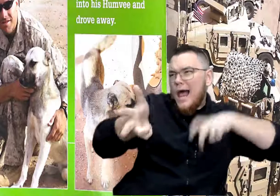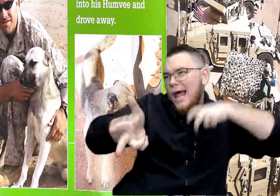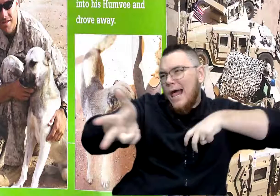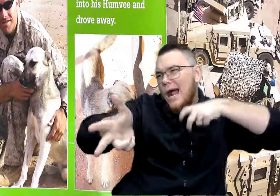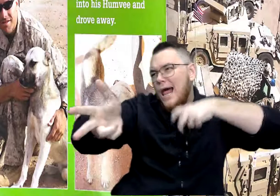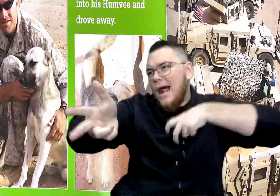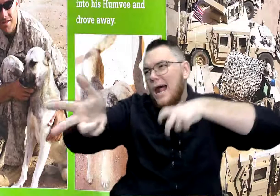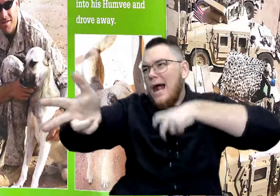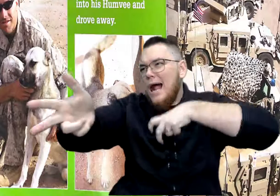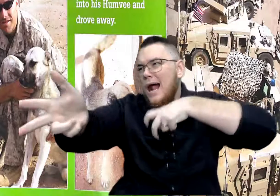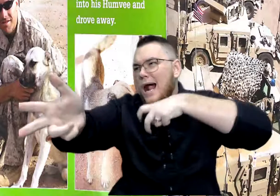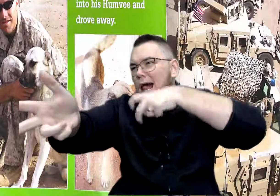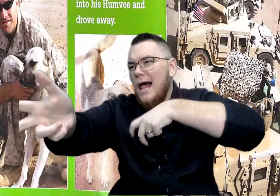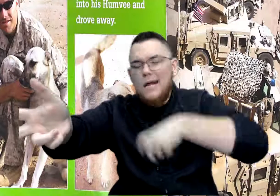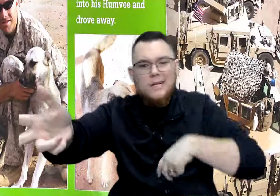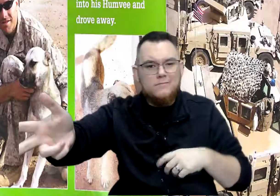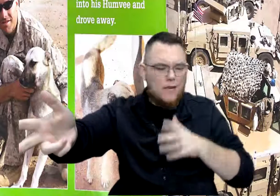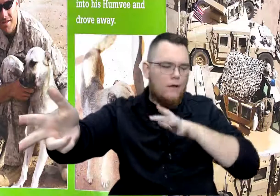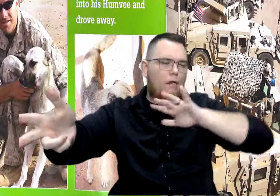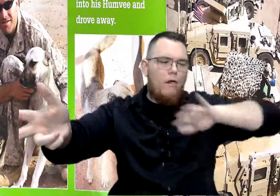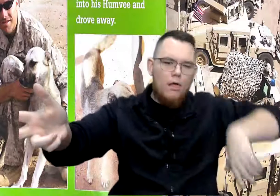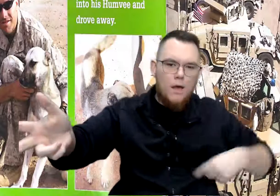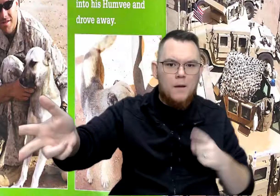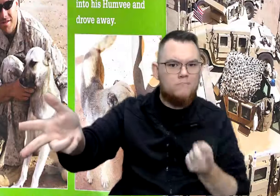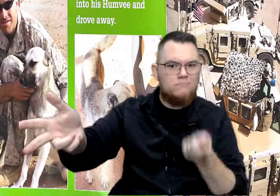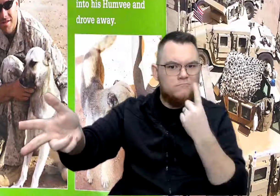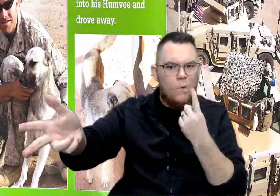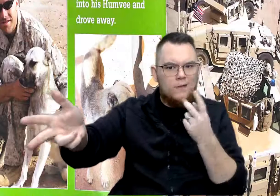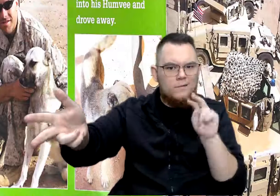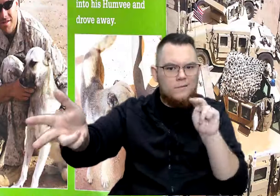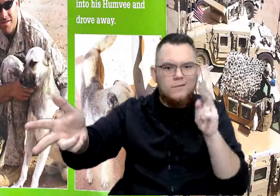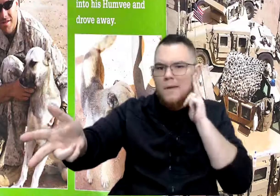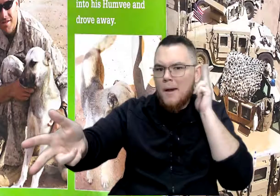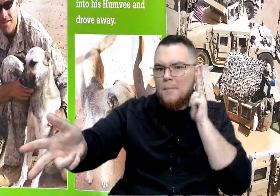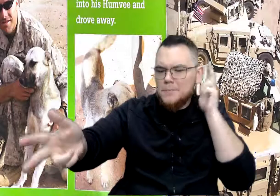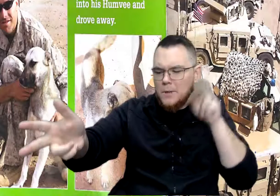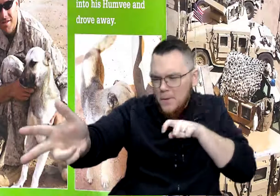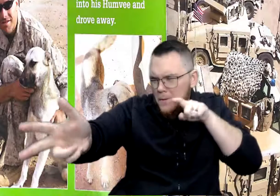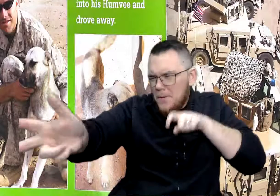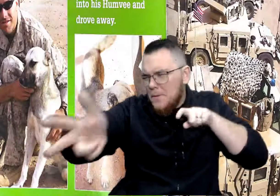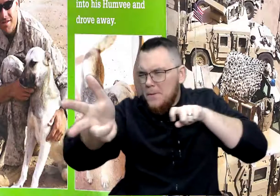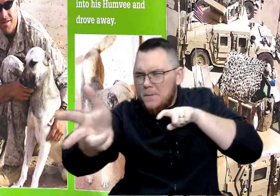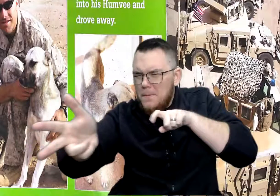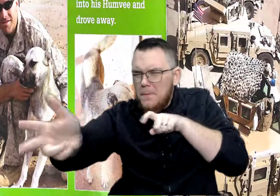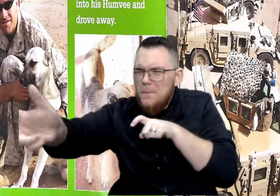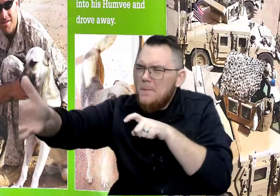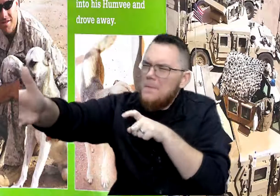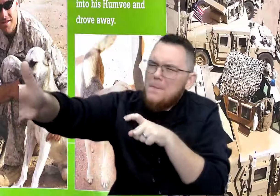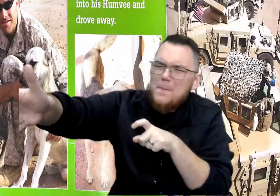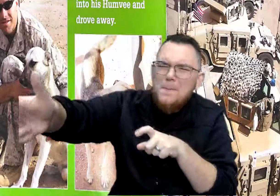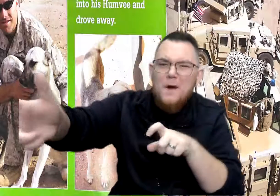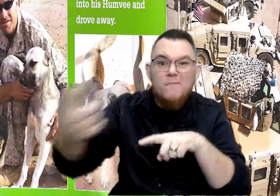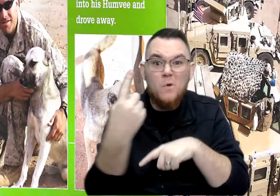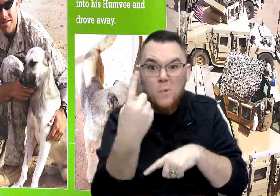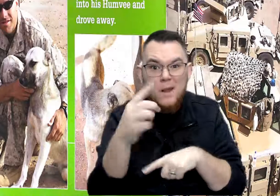Not Nubs. Running faster and faster, he tried to catch up with Brian. He ran for more than a mile. He had